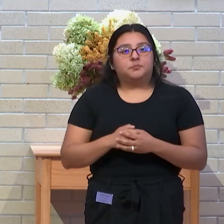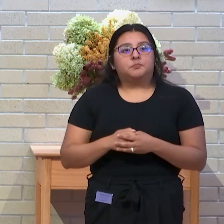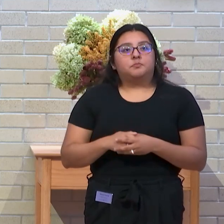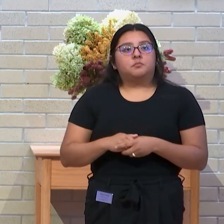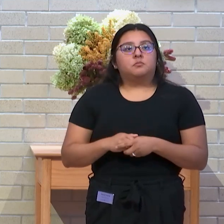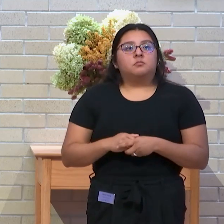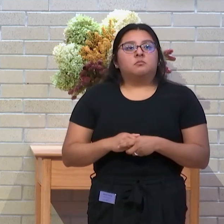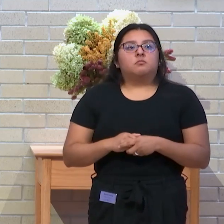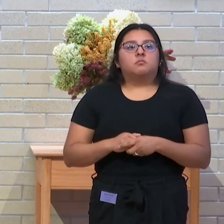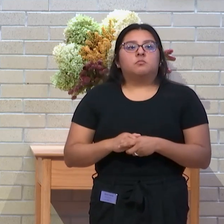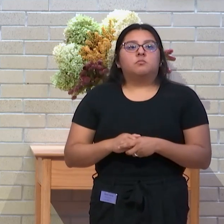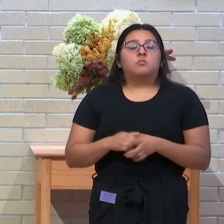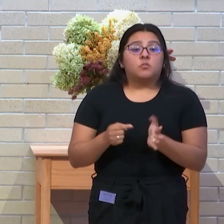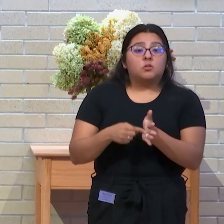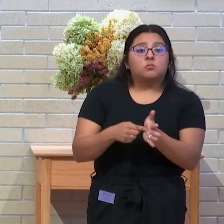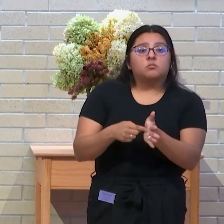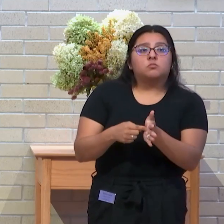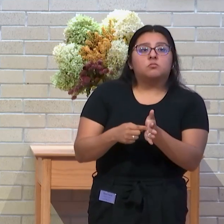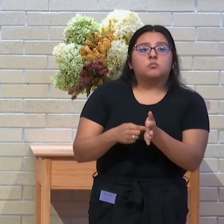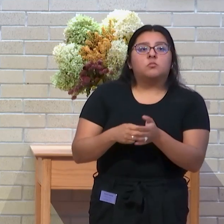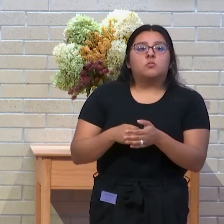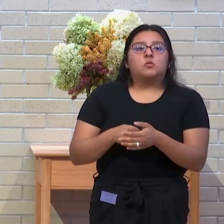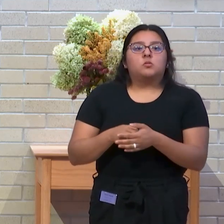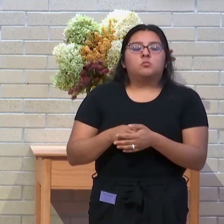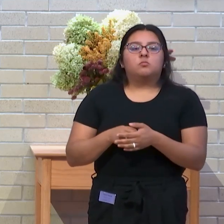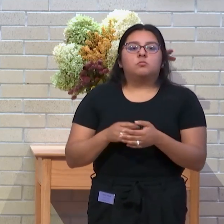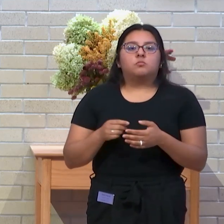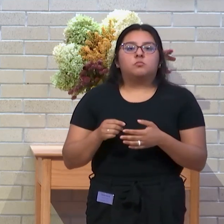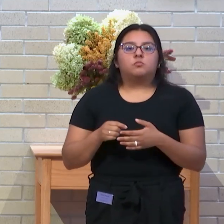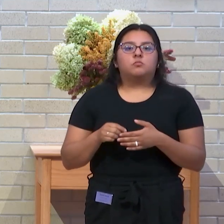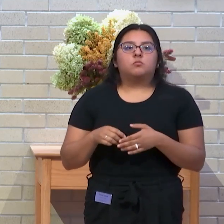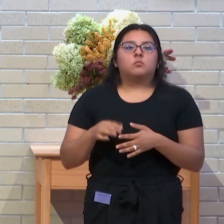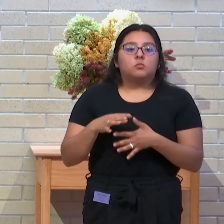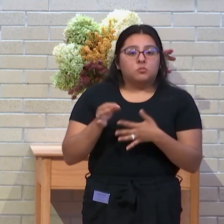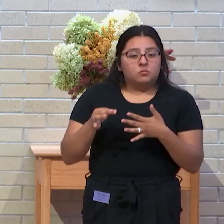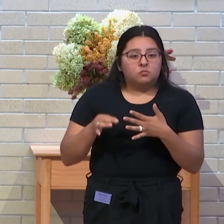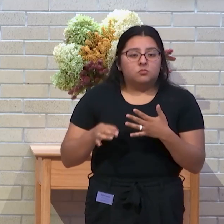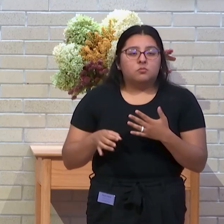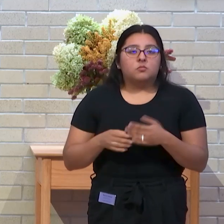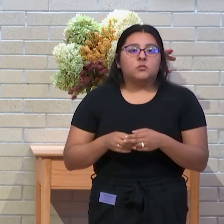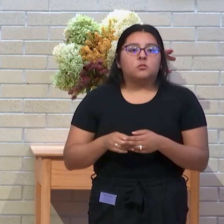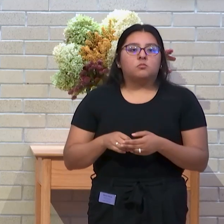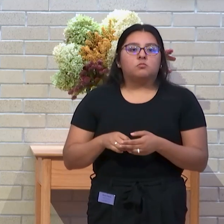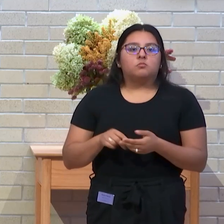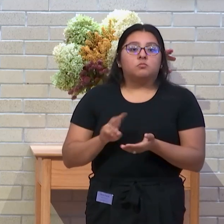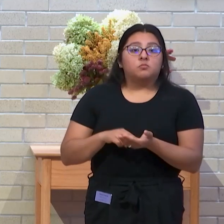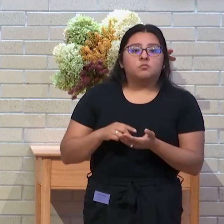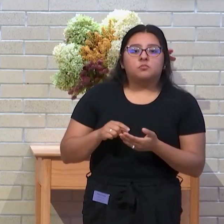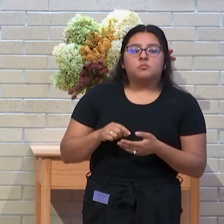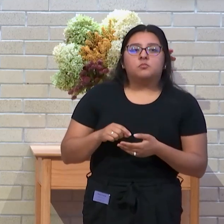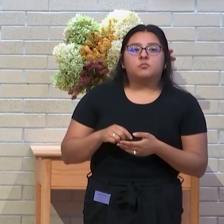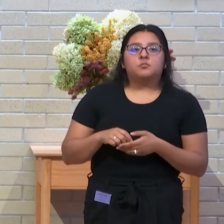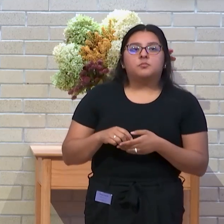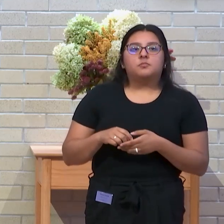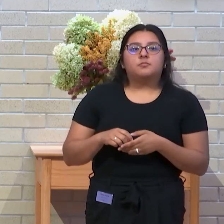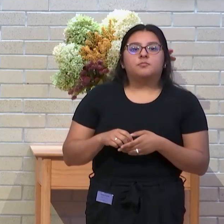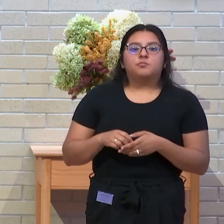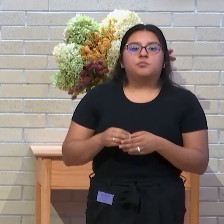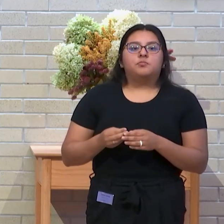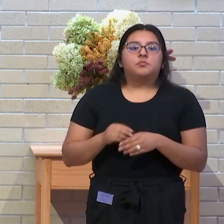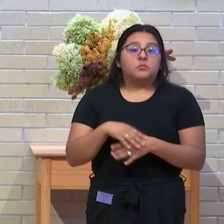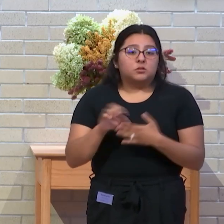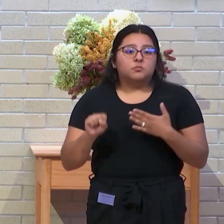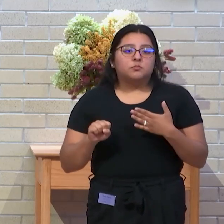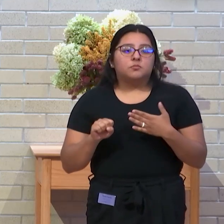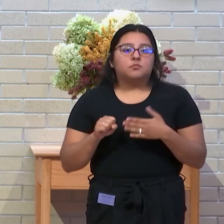This is just to show you some of the options that are coming up right now if you want to sign up. For the semester, you can go onto